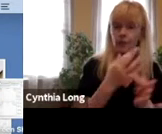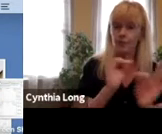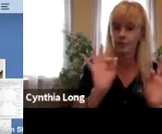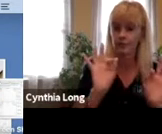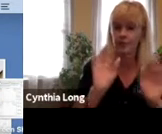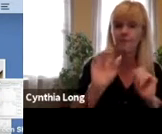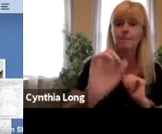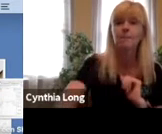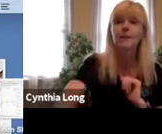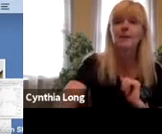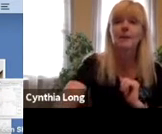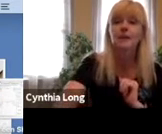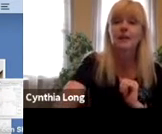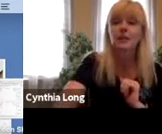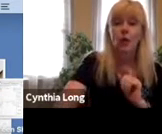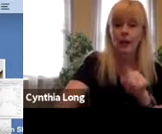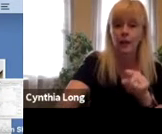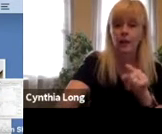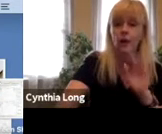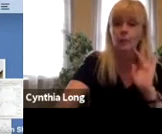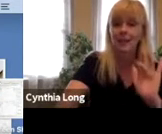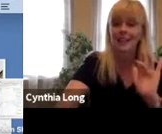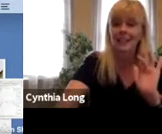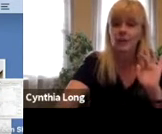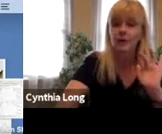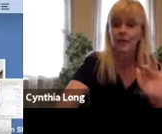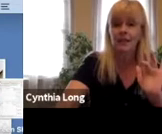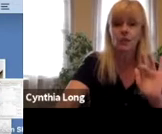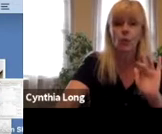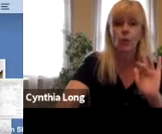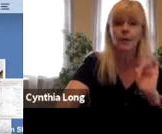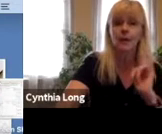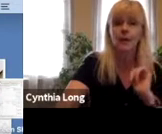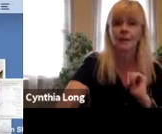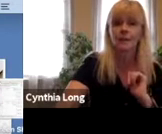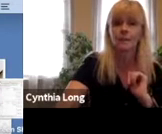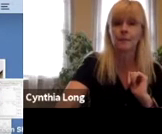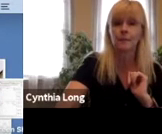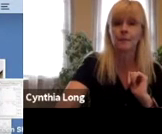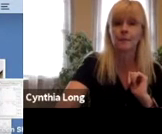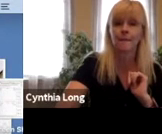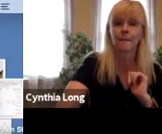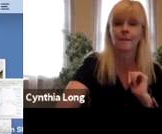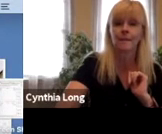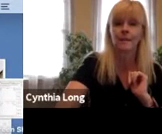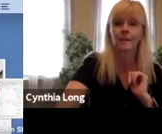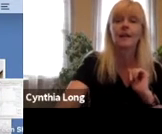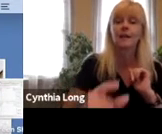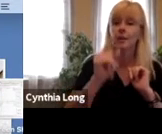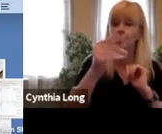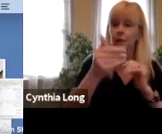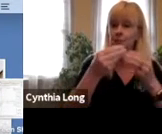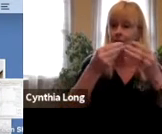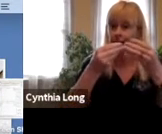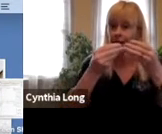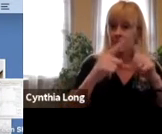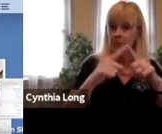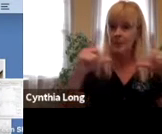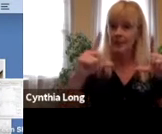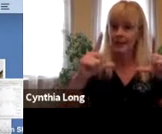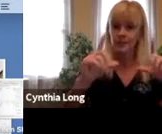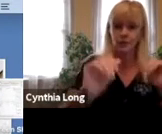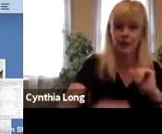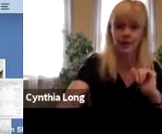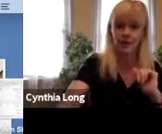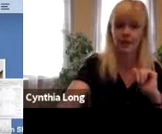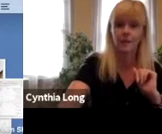sign up for free. So here you are. I'm going to click on this online. Then it brings me